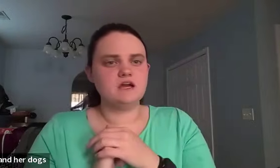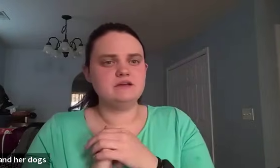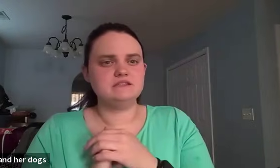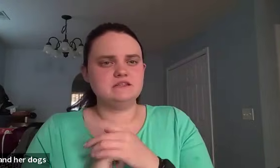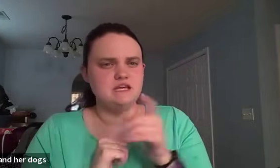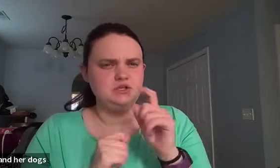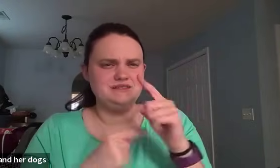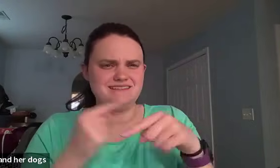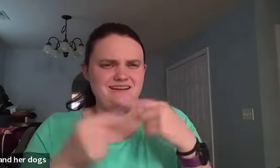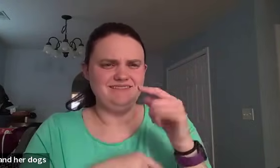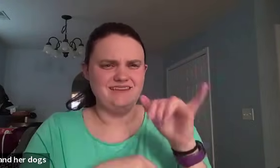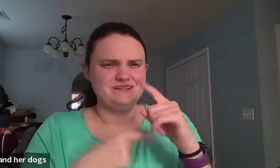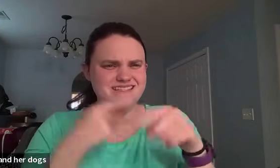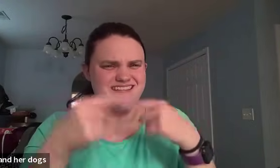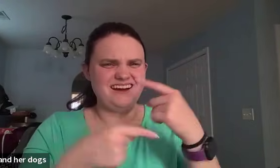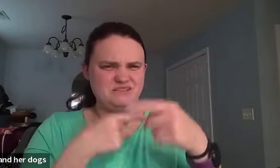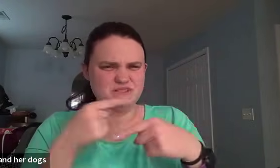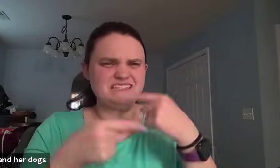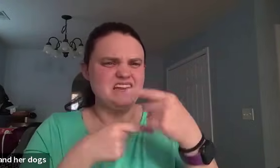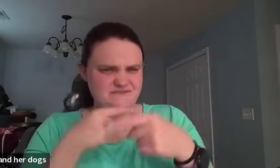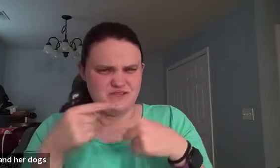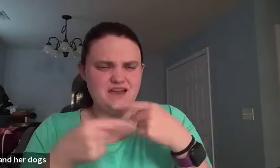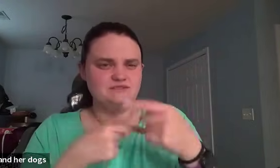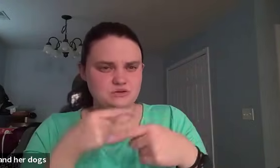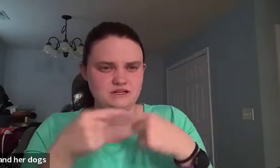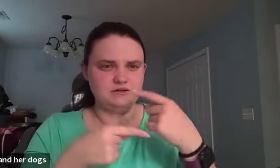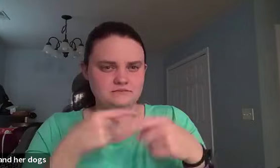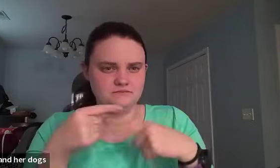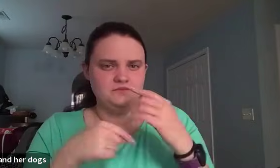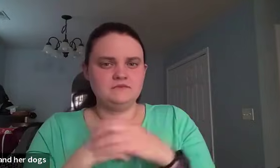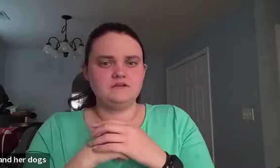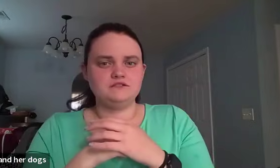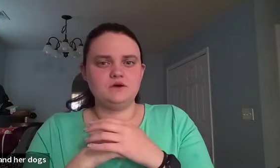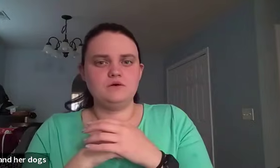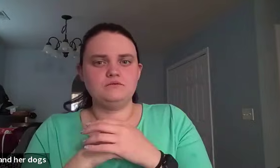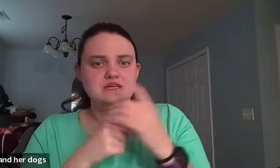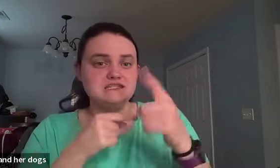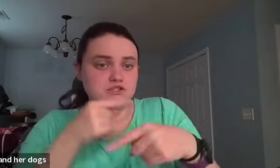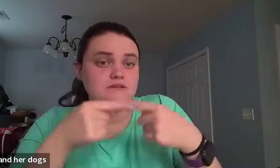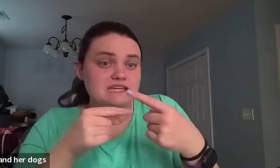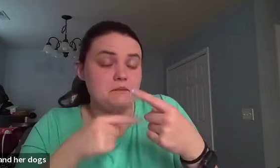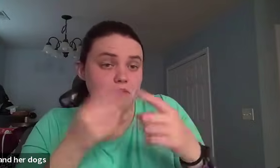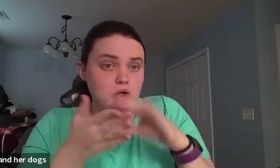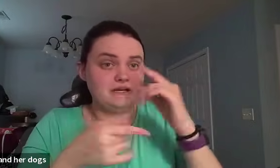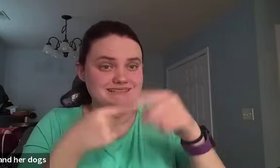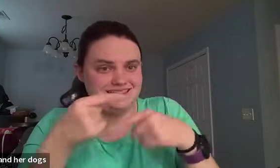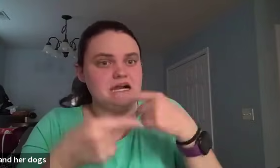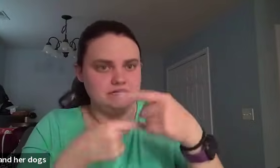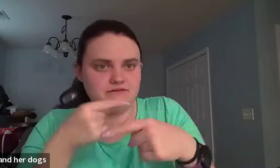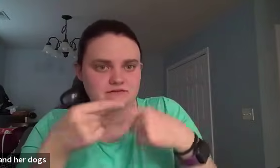time it's, can you sign that? What's the sign? What's the sign for that sort of deal? So this is, you can say I'm learning sign,